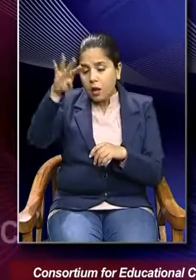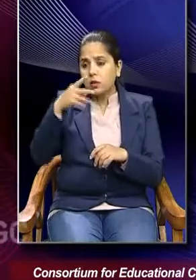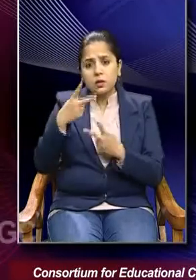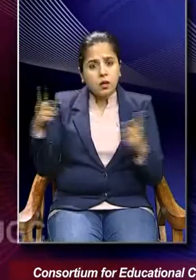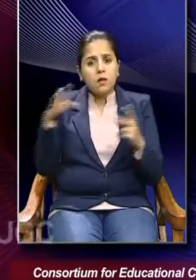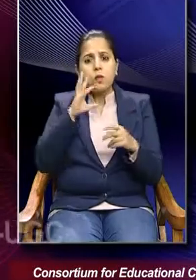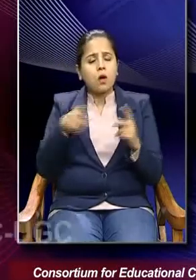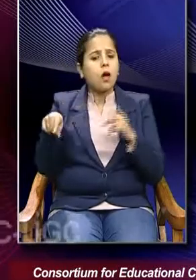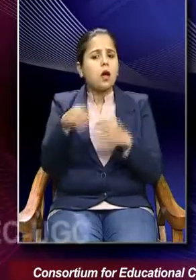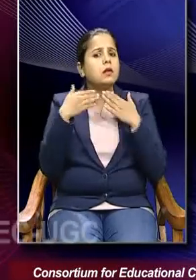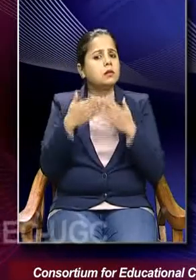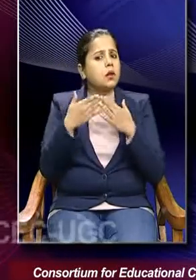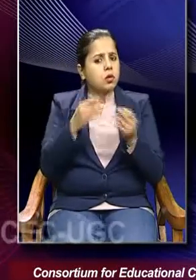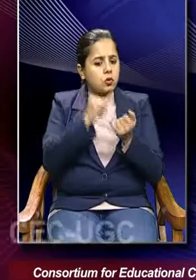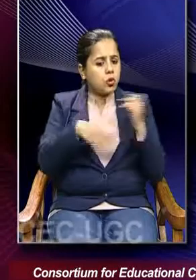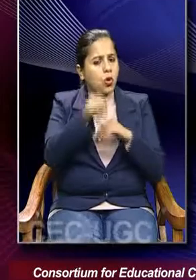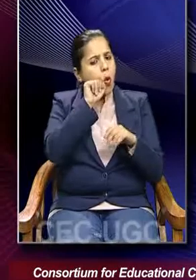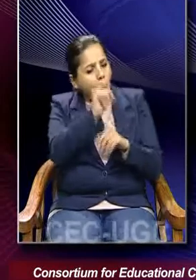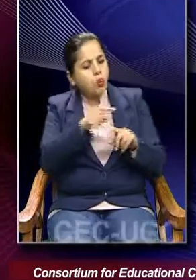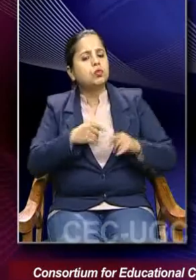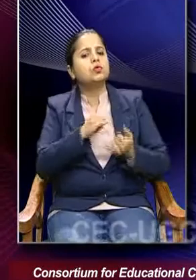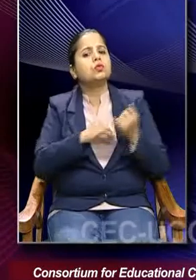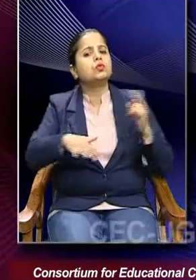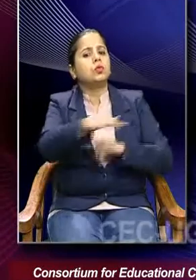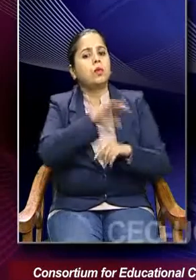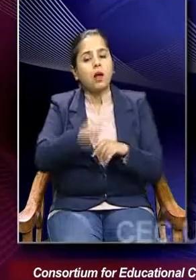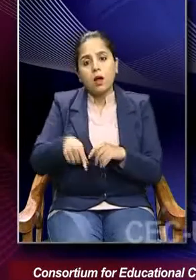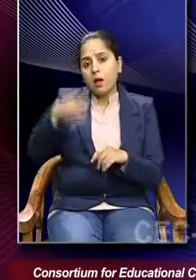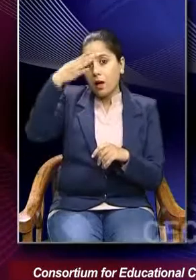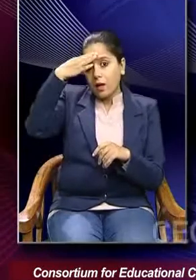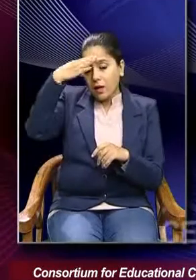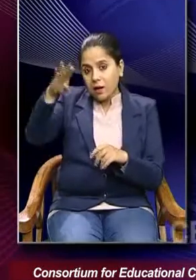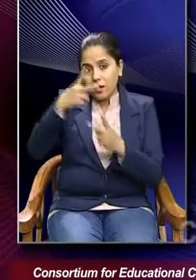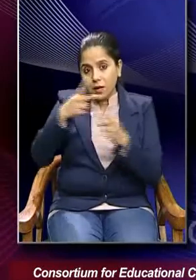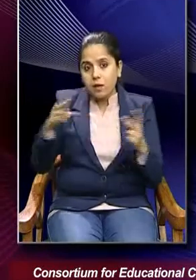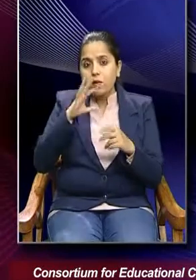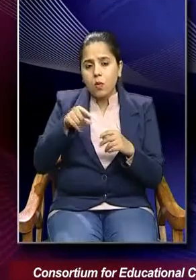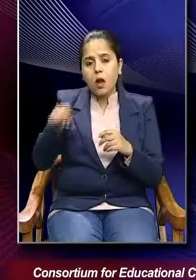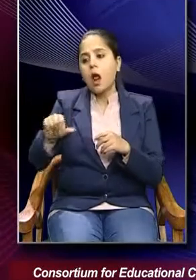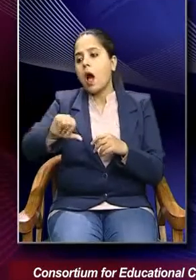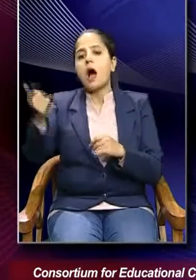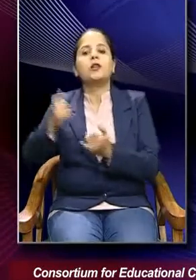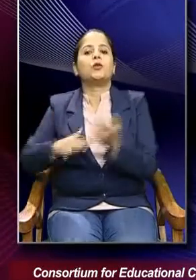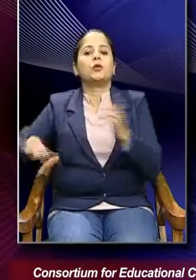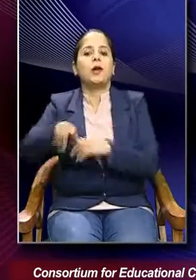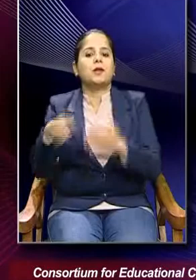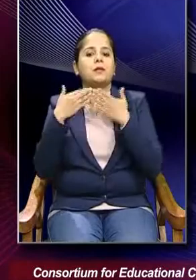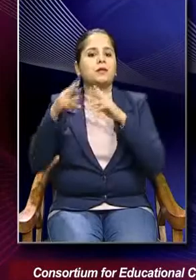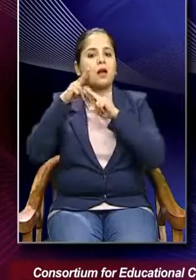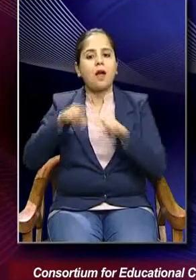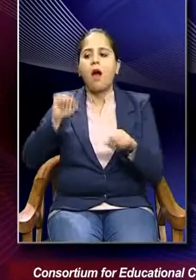the study of your own society and anthropology is the study of other society. But